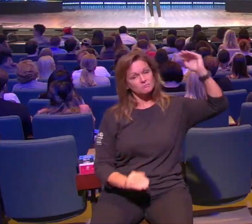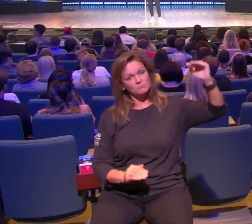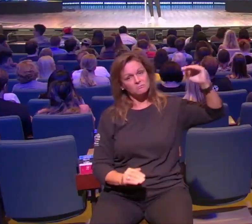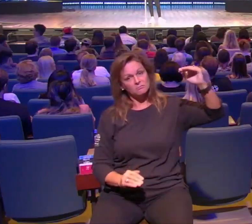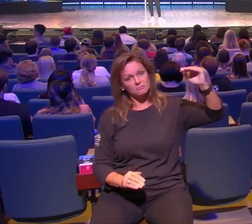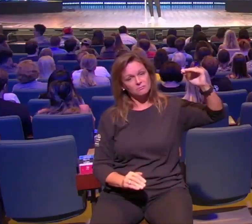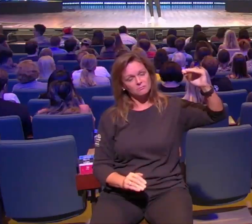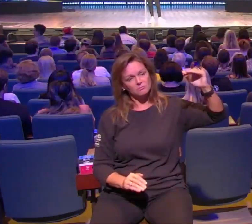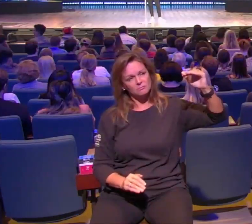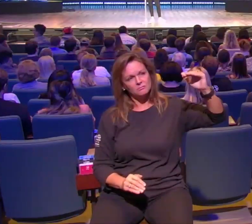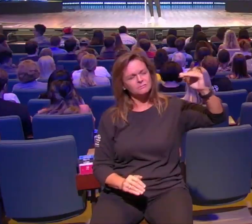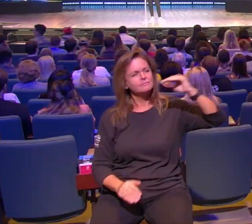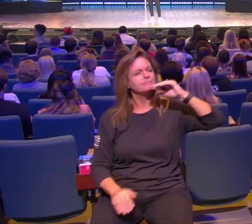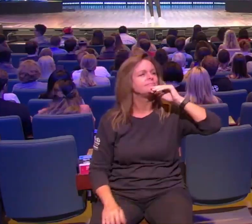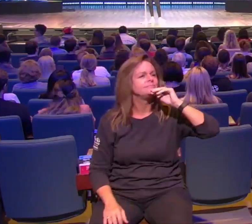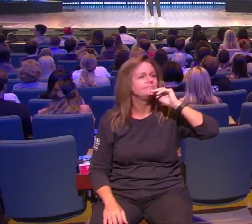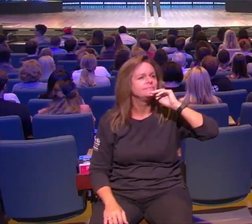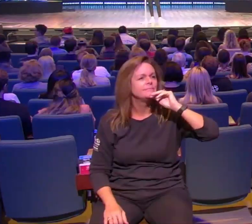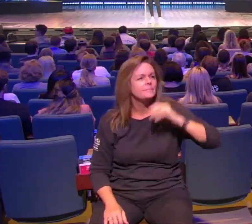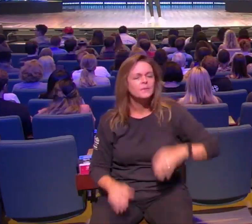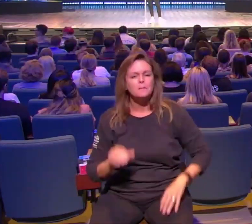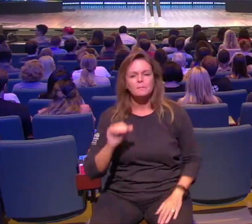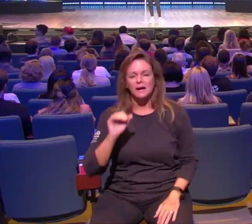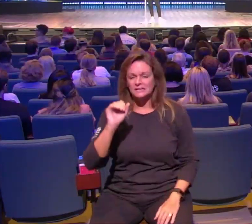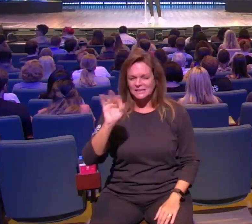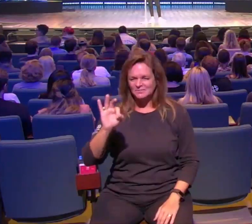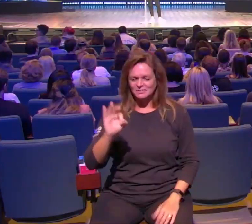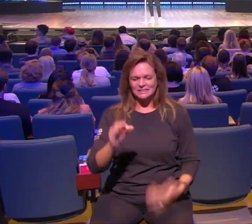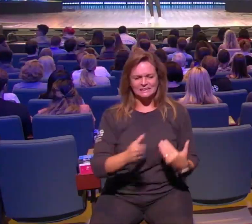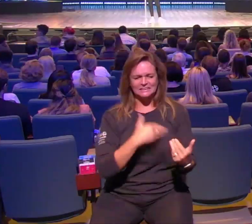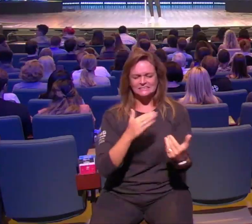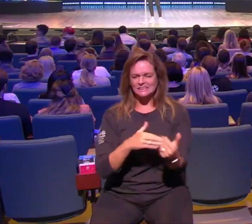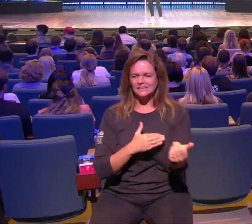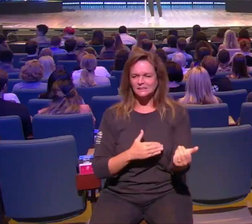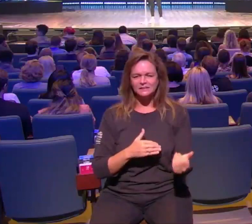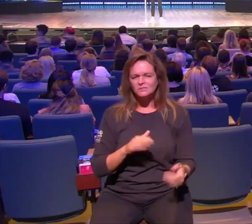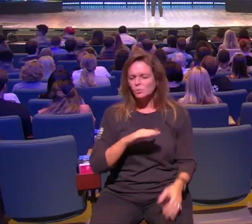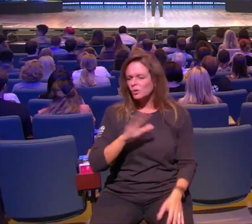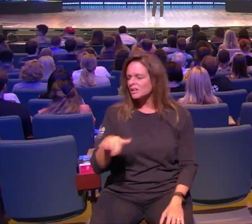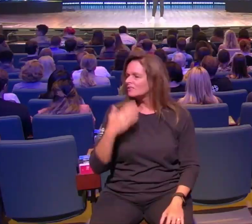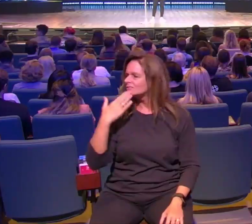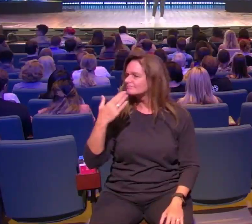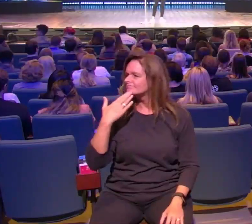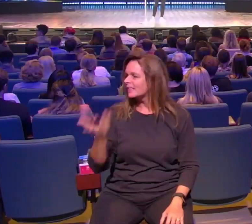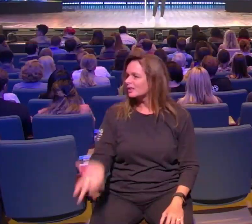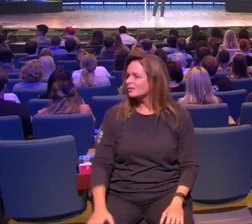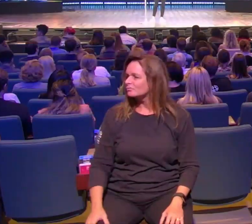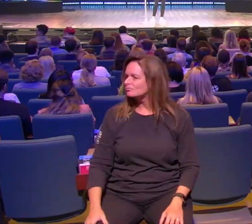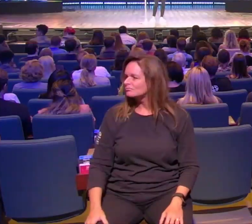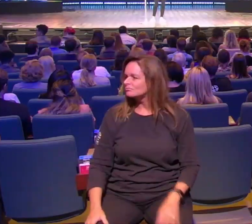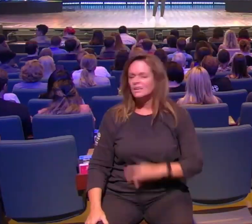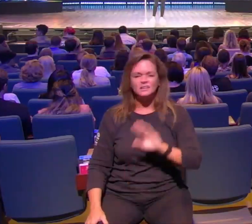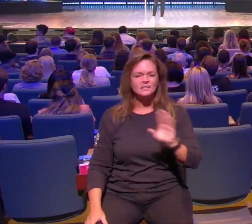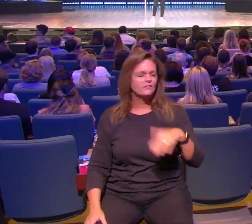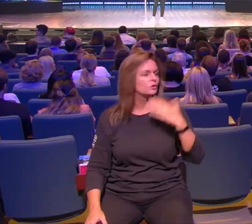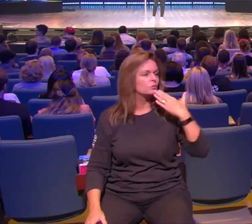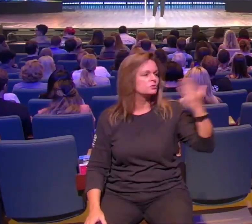accommodations. But if everything had been spelled out, then they would never have